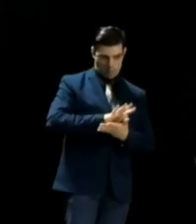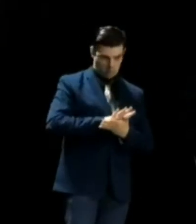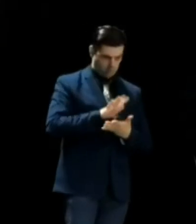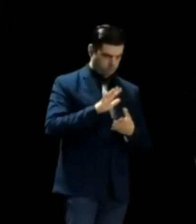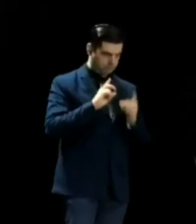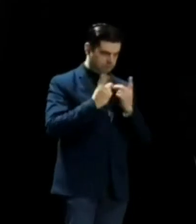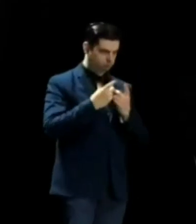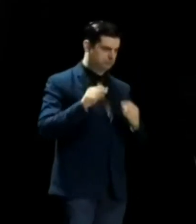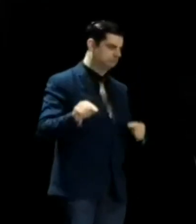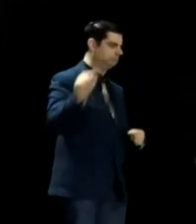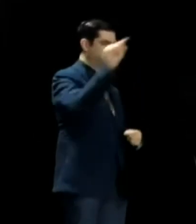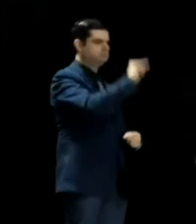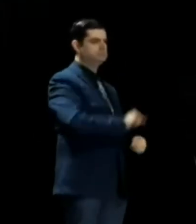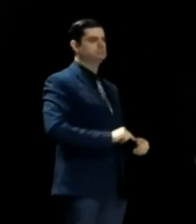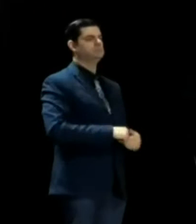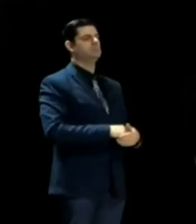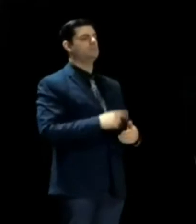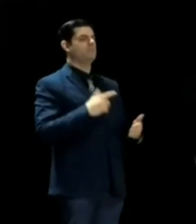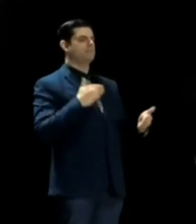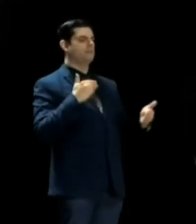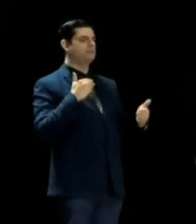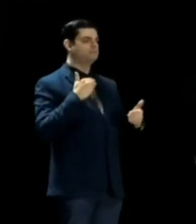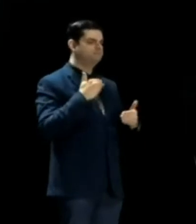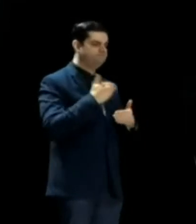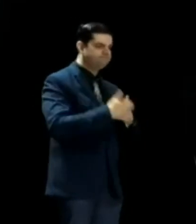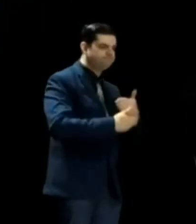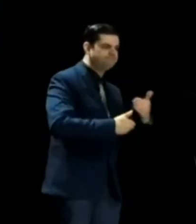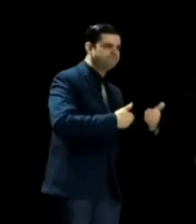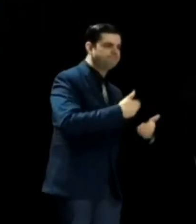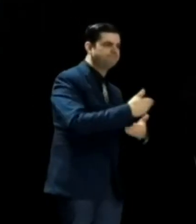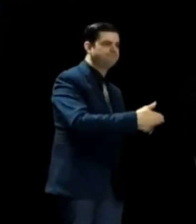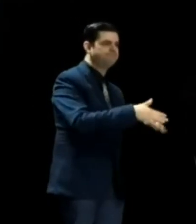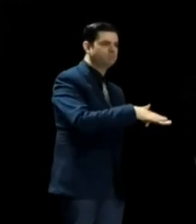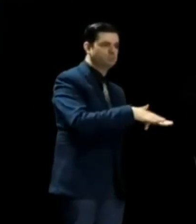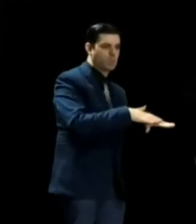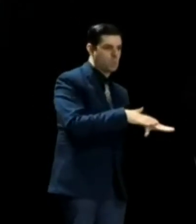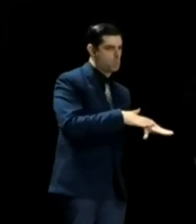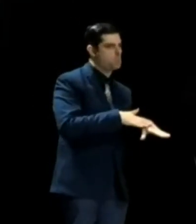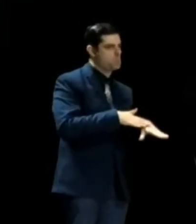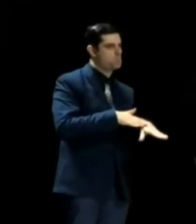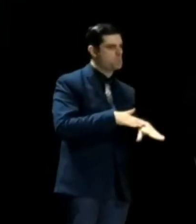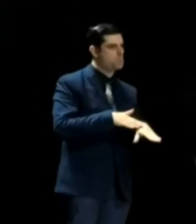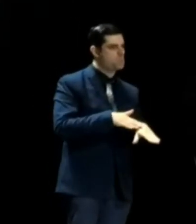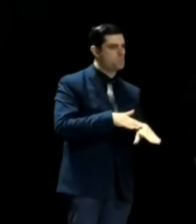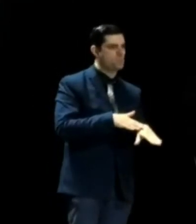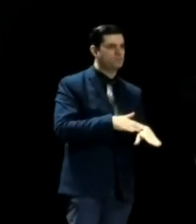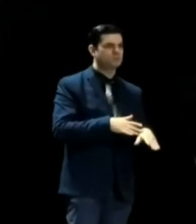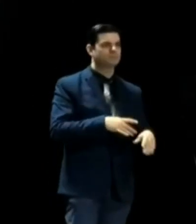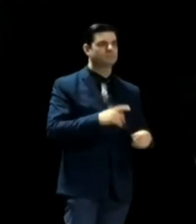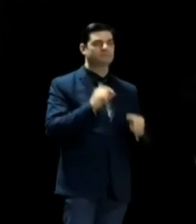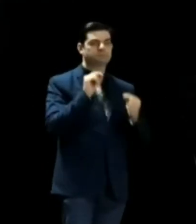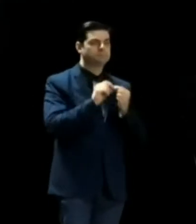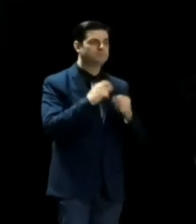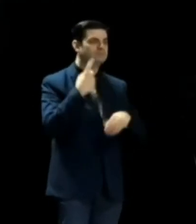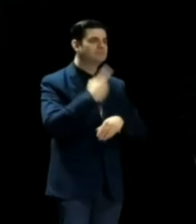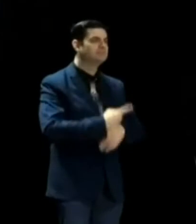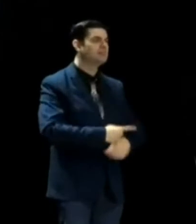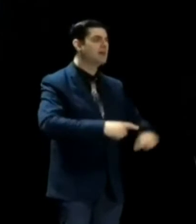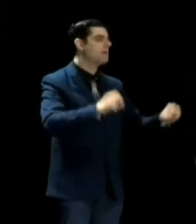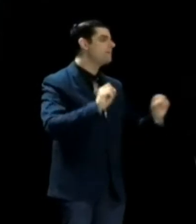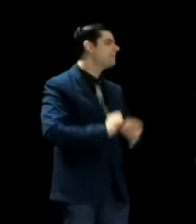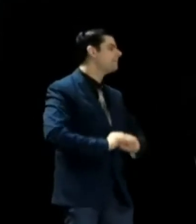phased-in approach. It doesn't get to a certain date and we just send everybody out to work.